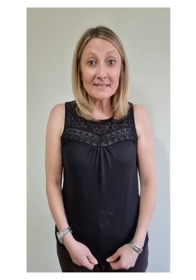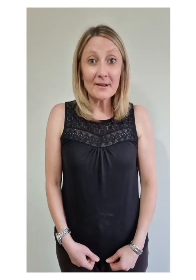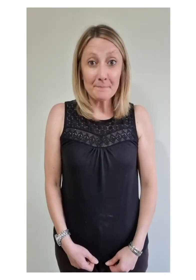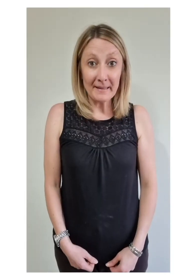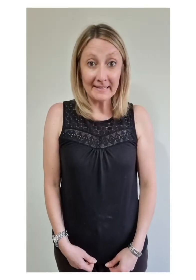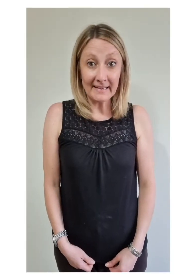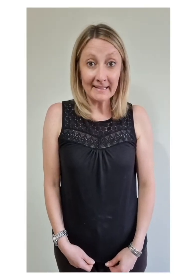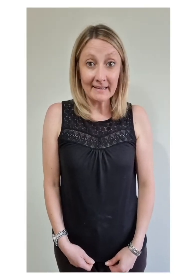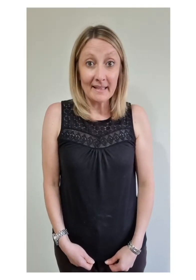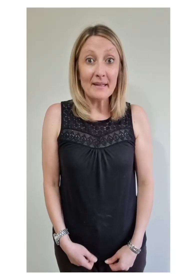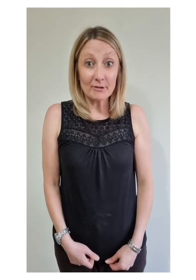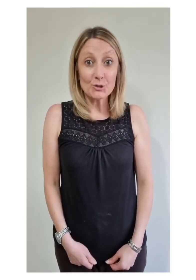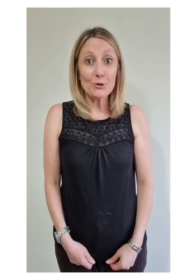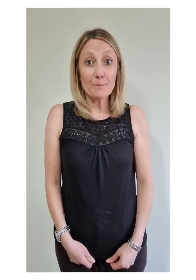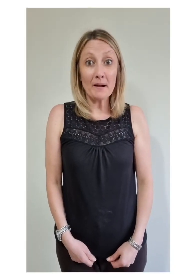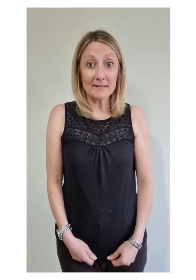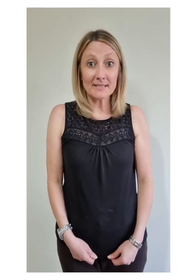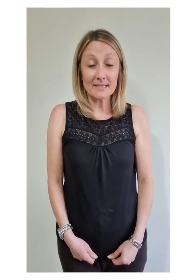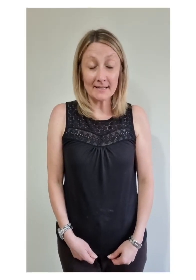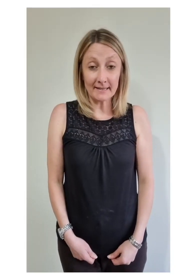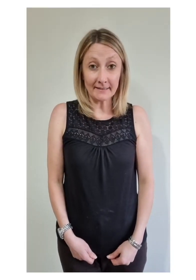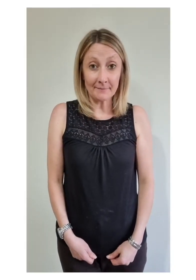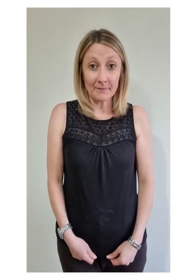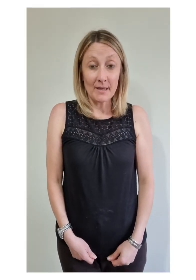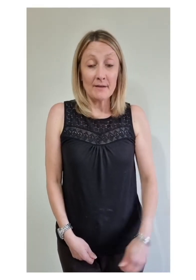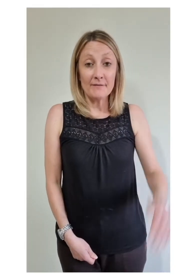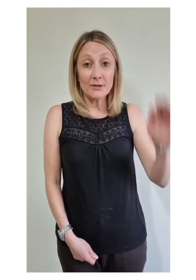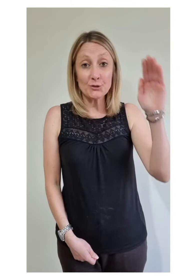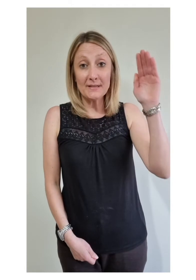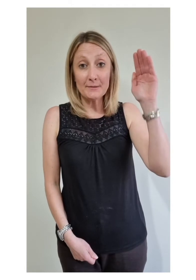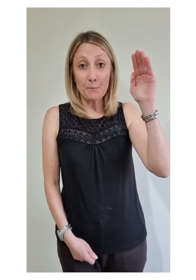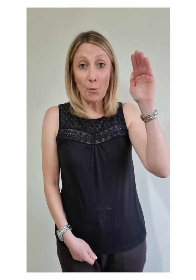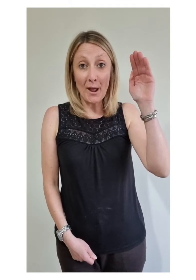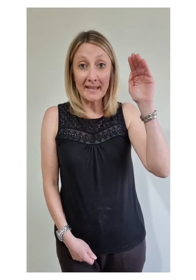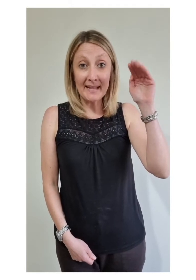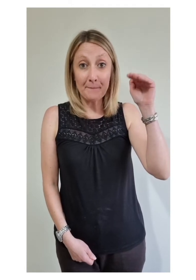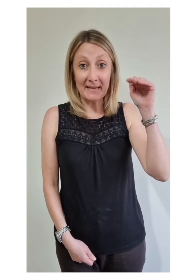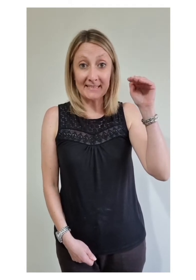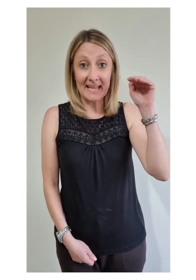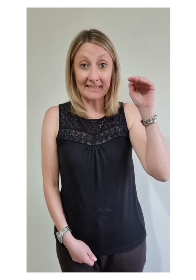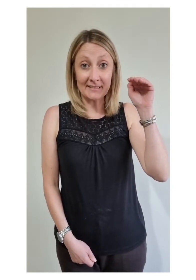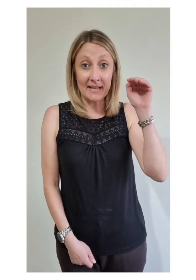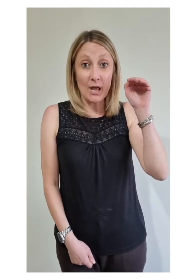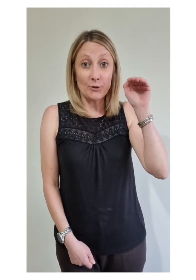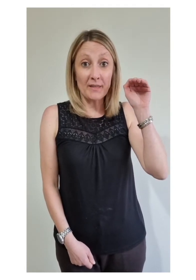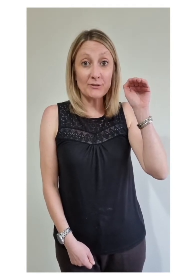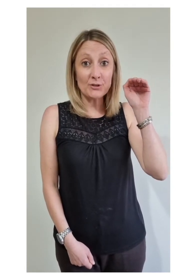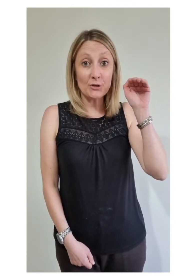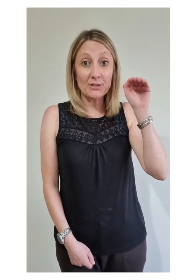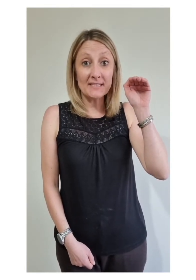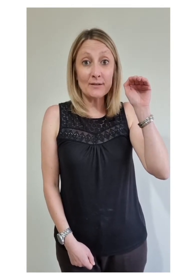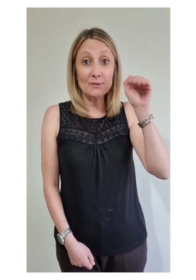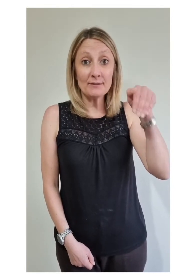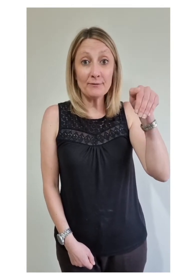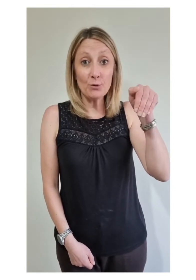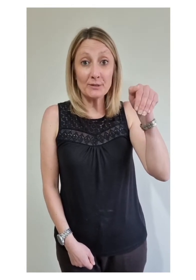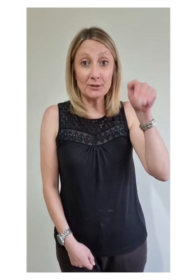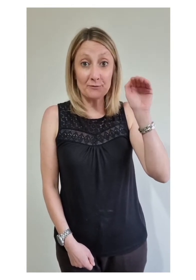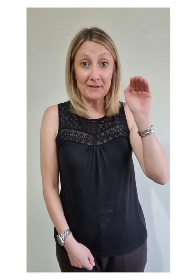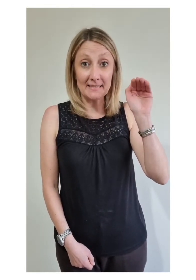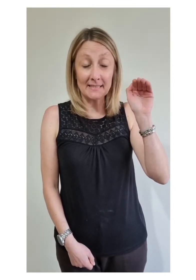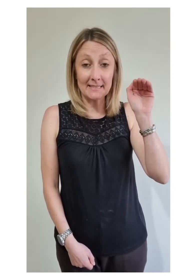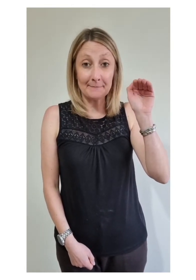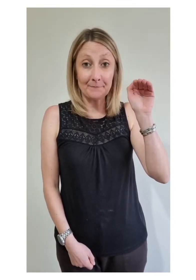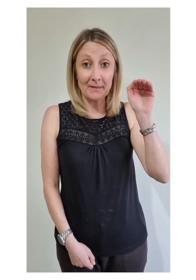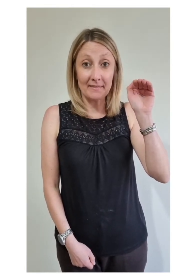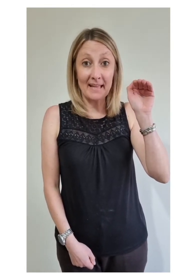For the sign picnic, there are two parts to learn. First, you need a working bent hand. You're then just going to tilt it forward at